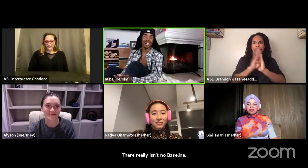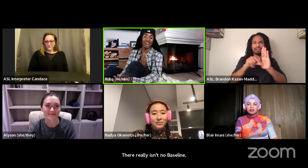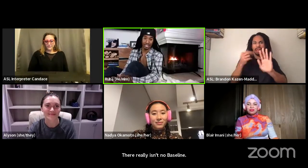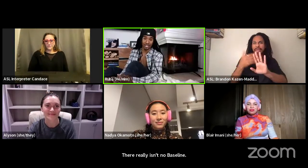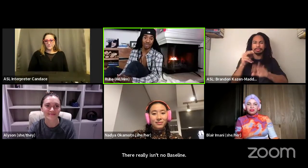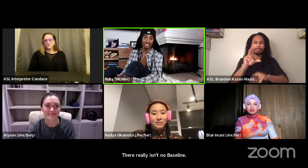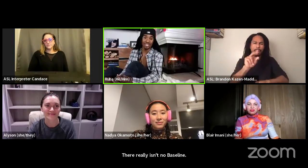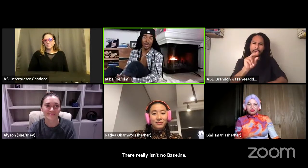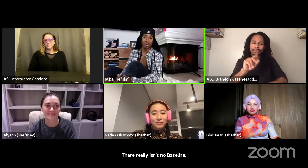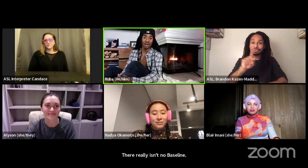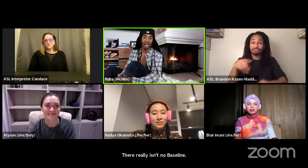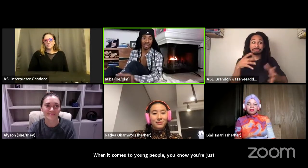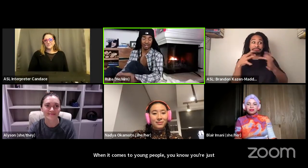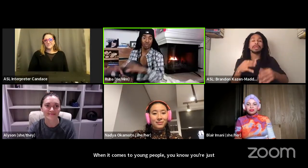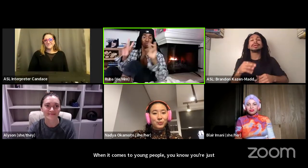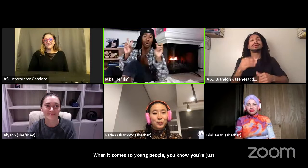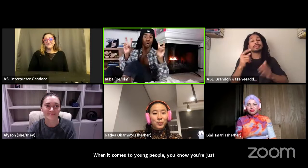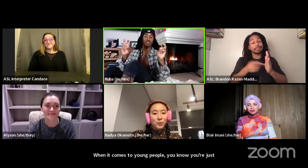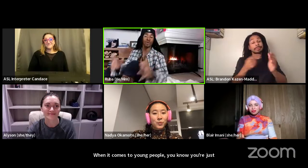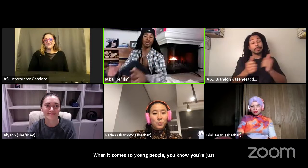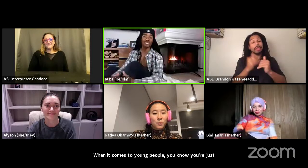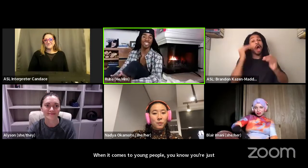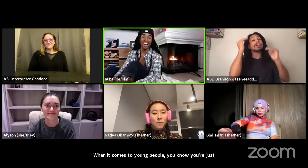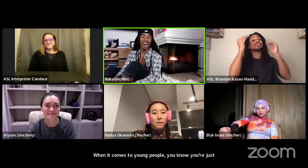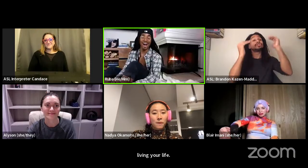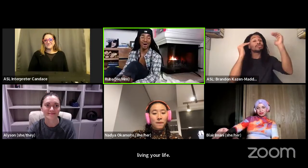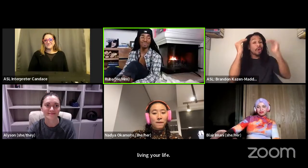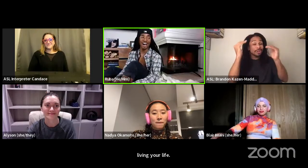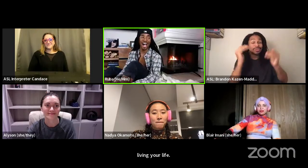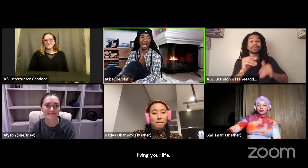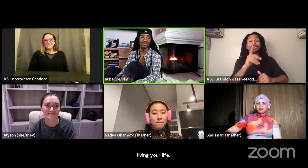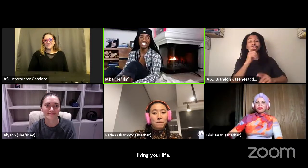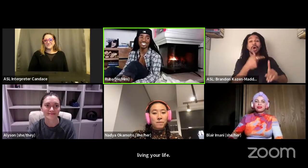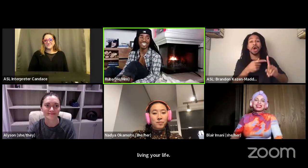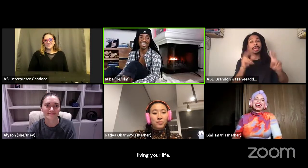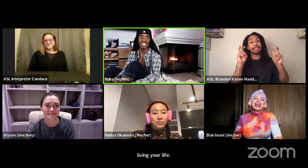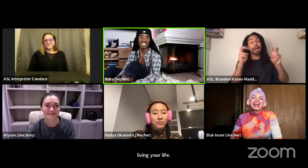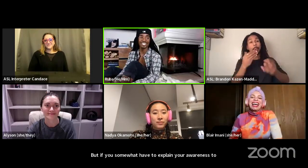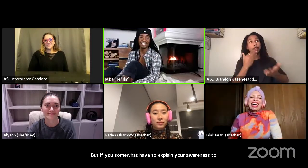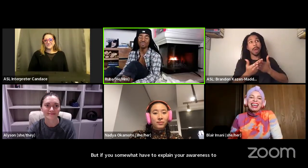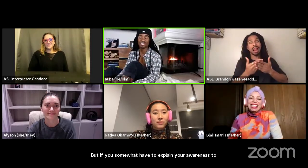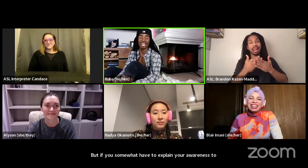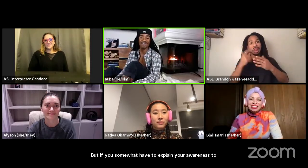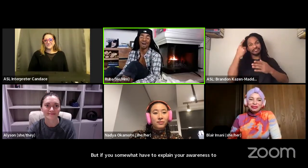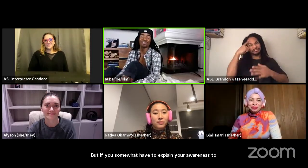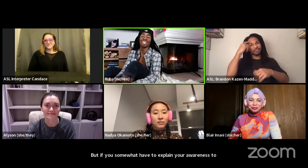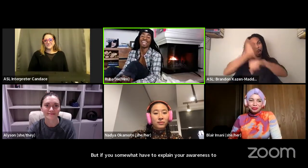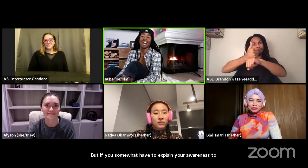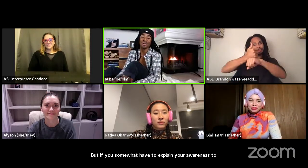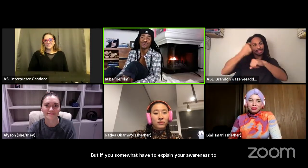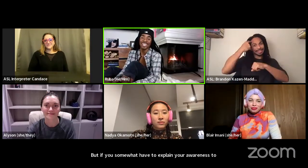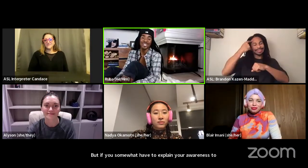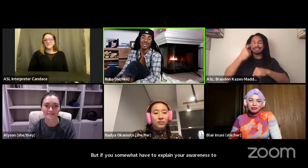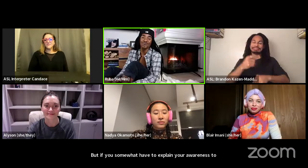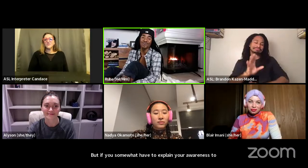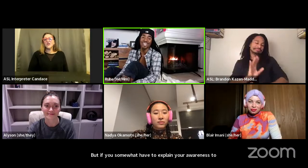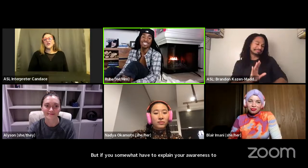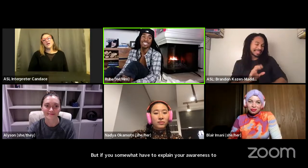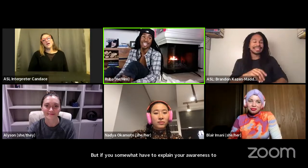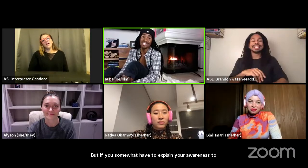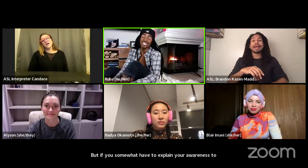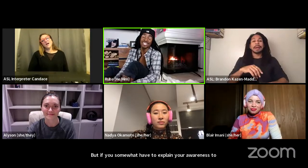to adults who are well-formed, I would just say, live your life out loud. You